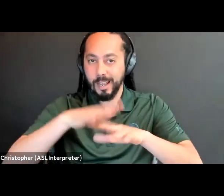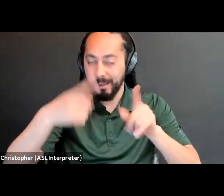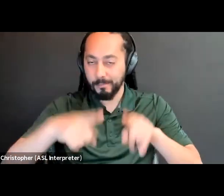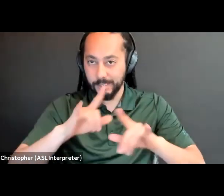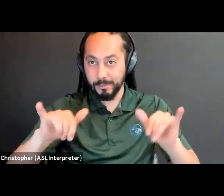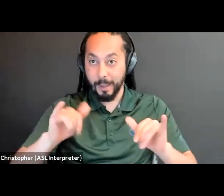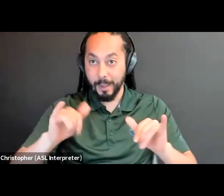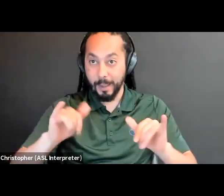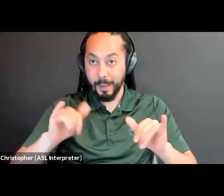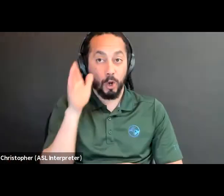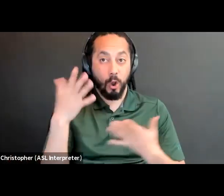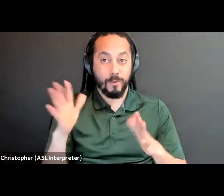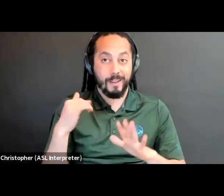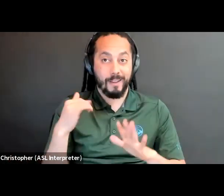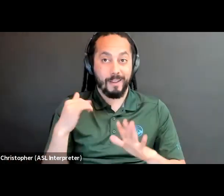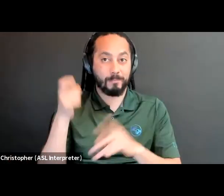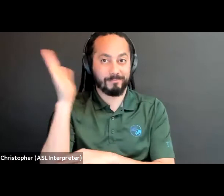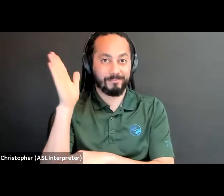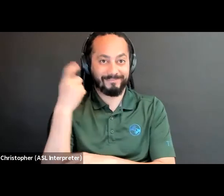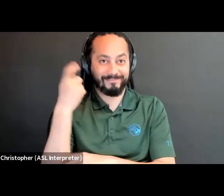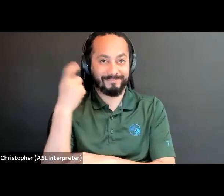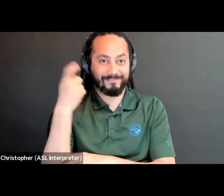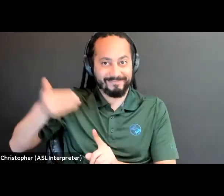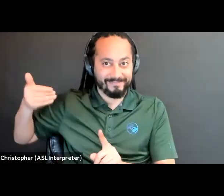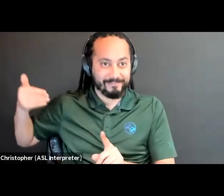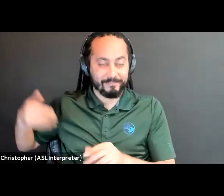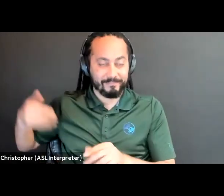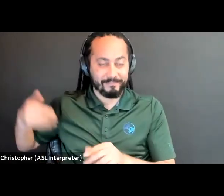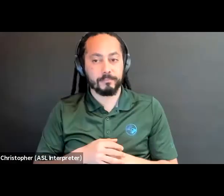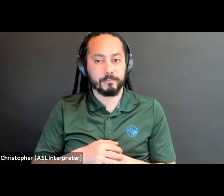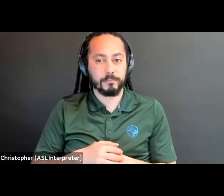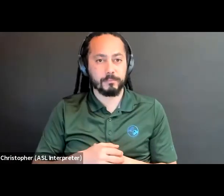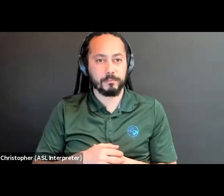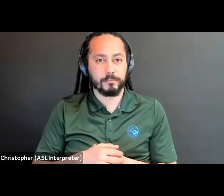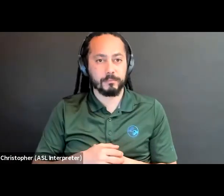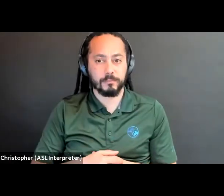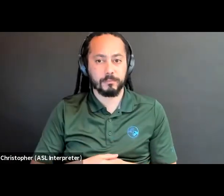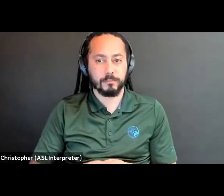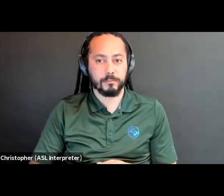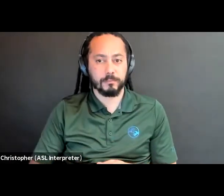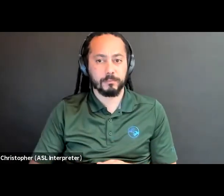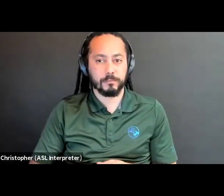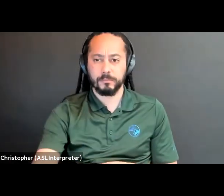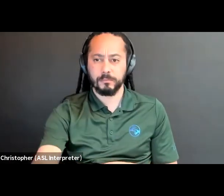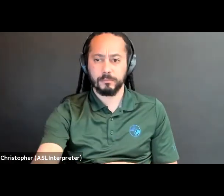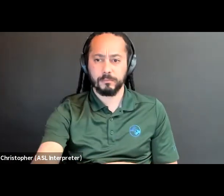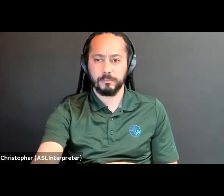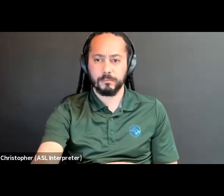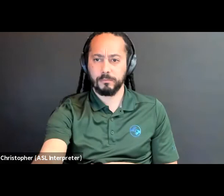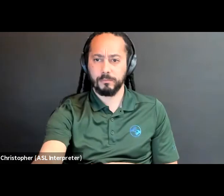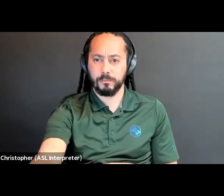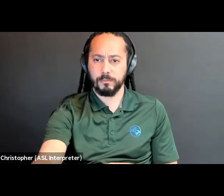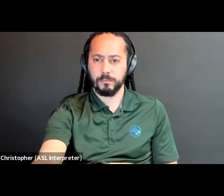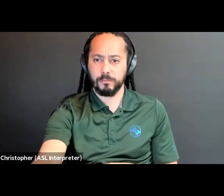today. So I'd like to start by just telling you what this approach is all about. It